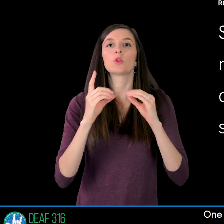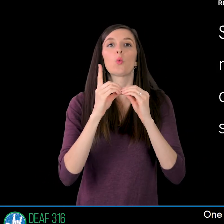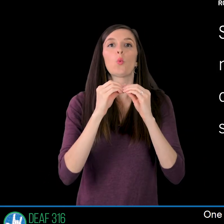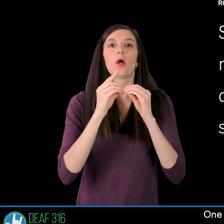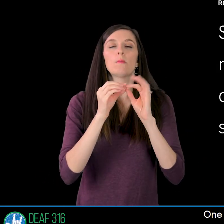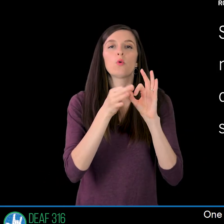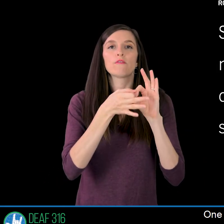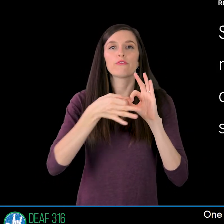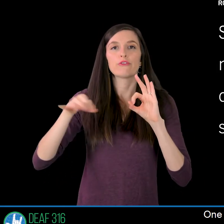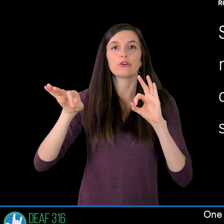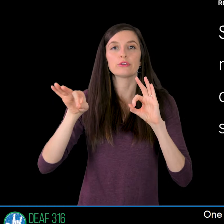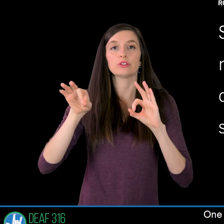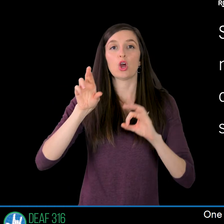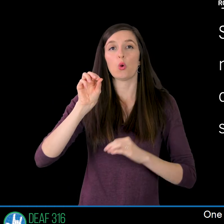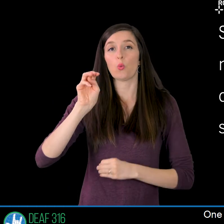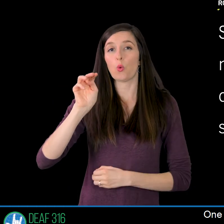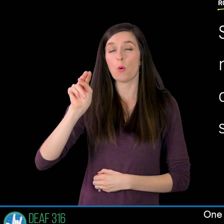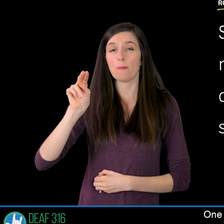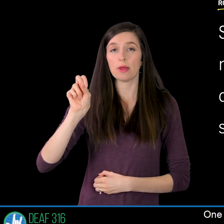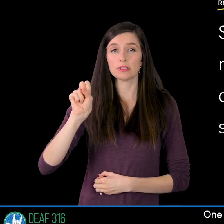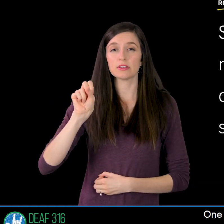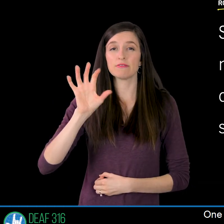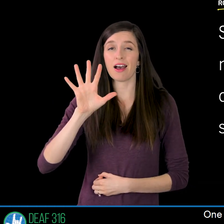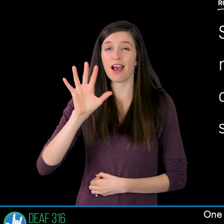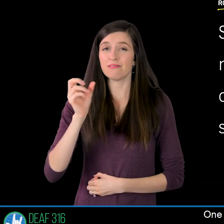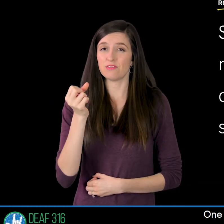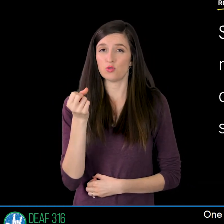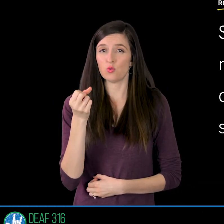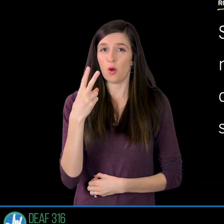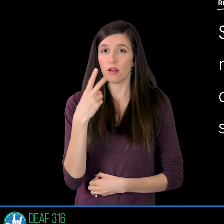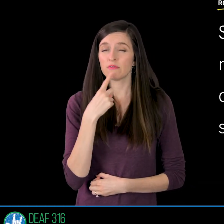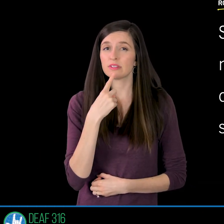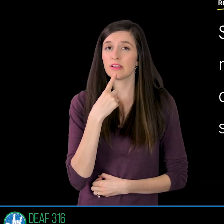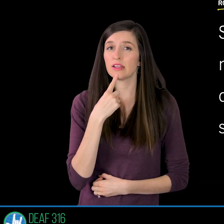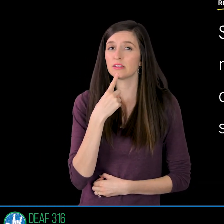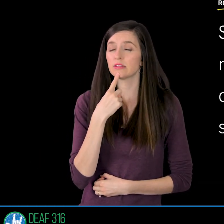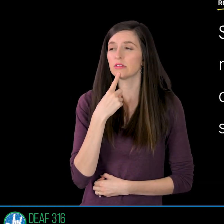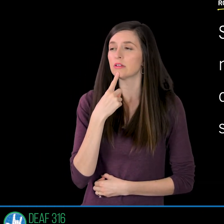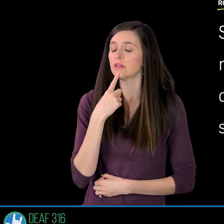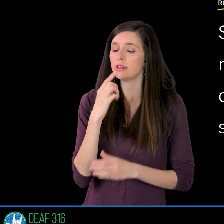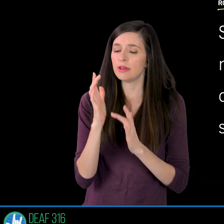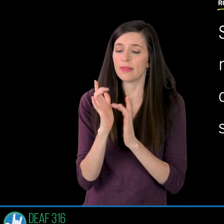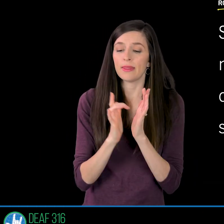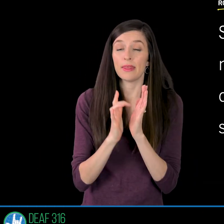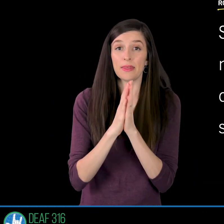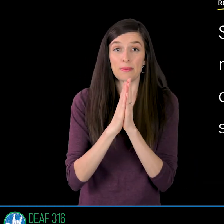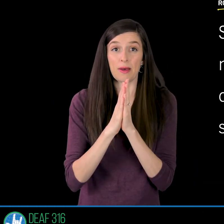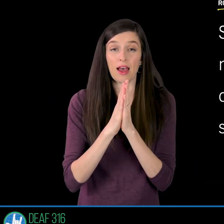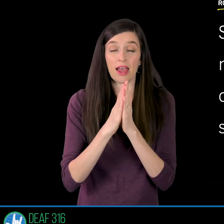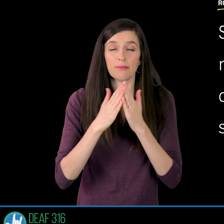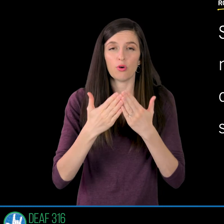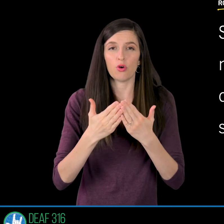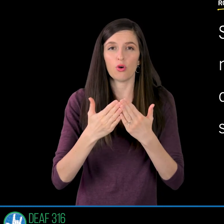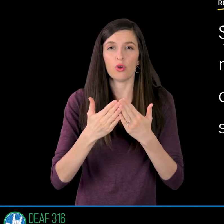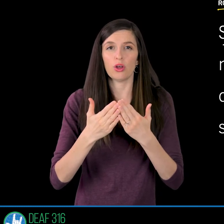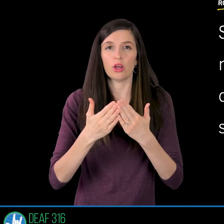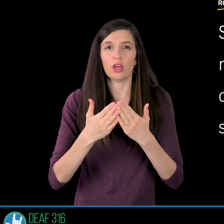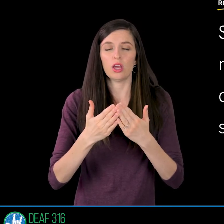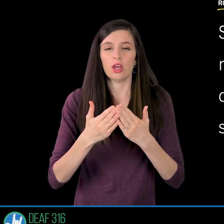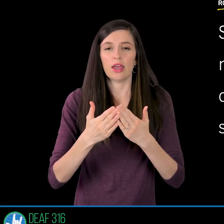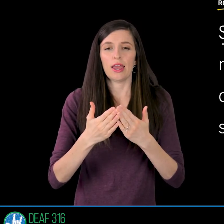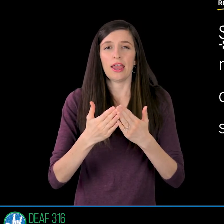One more text. Romans again, chapter 5, verse 12. The Bible traces